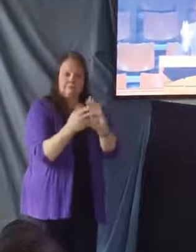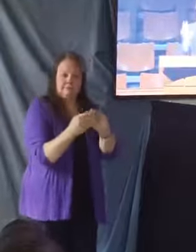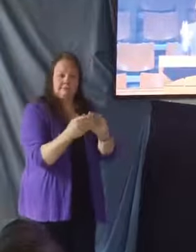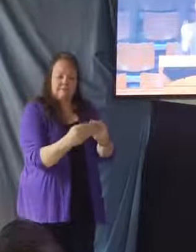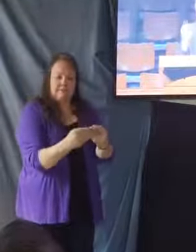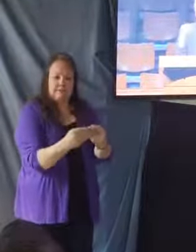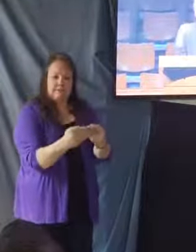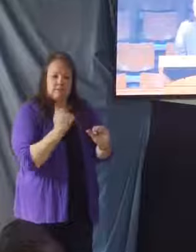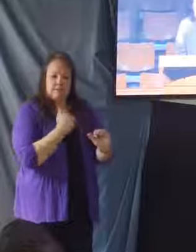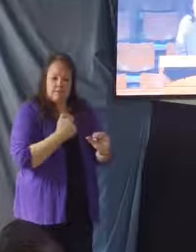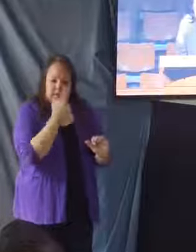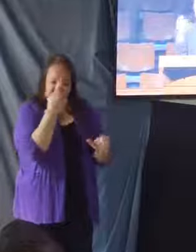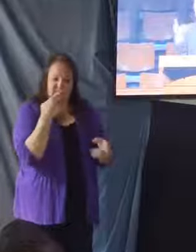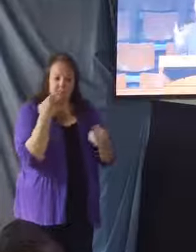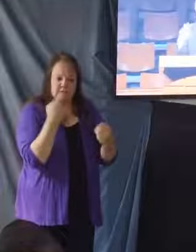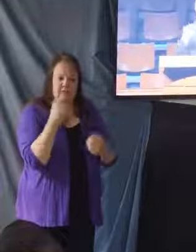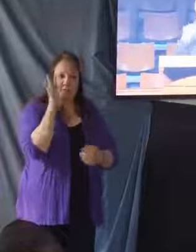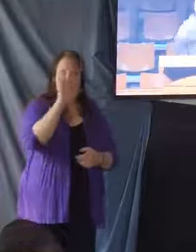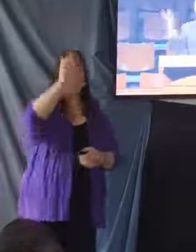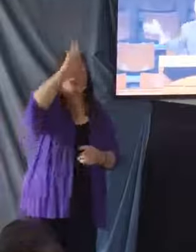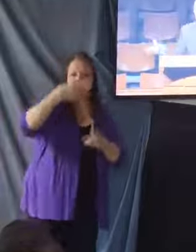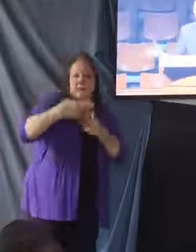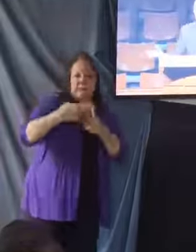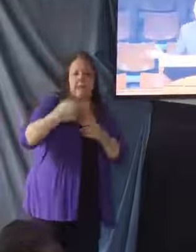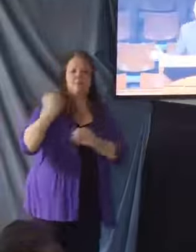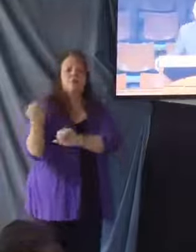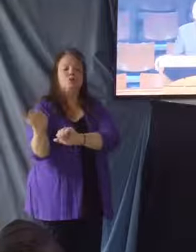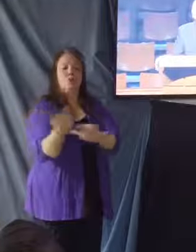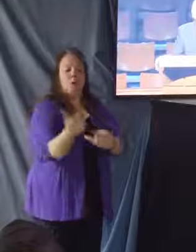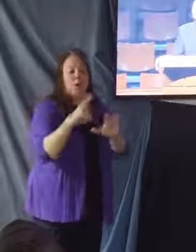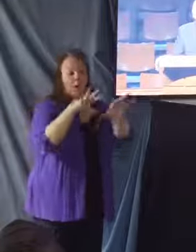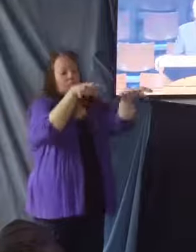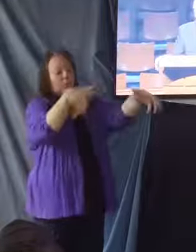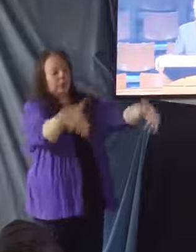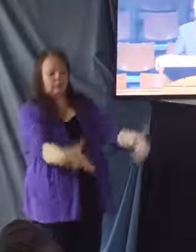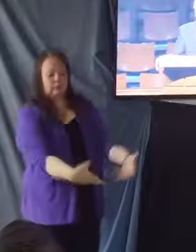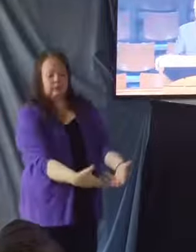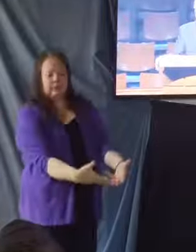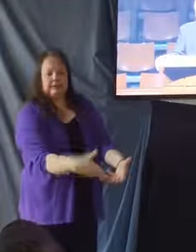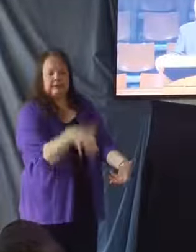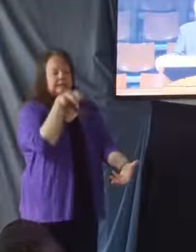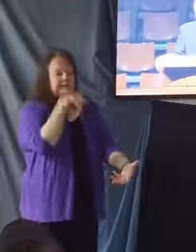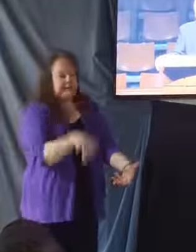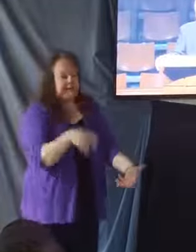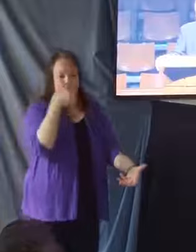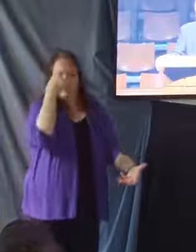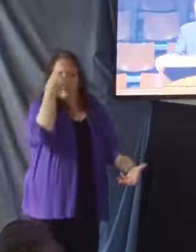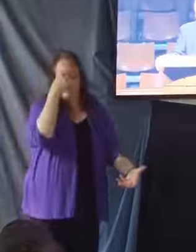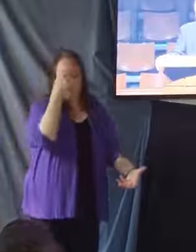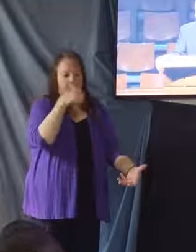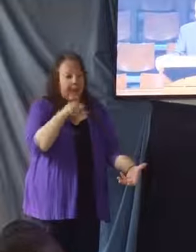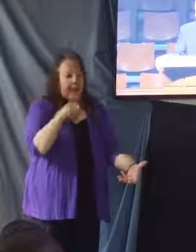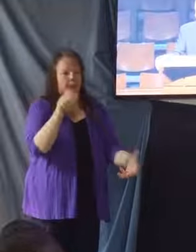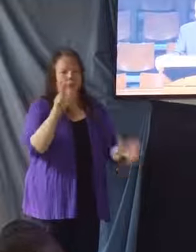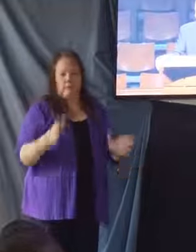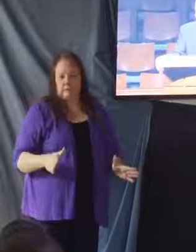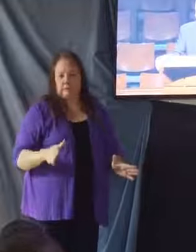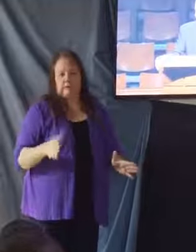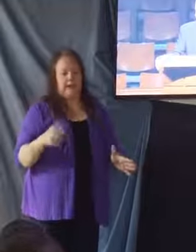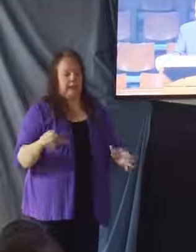Repentance for forgiveness of sins would be preached in his name to all the nations. It's the same for any nation.